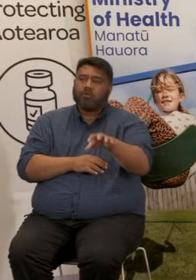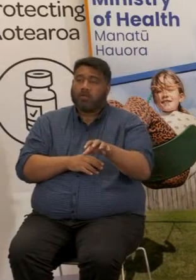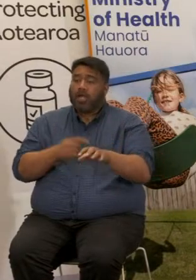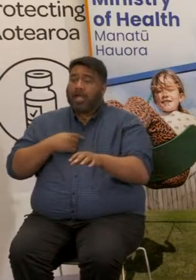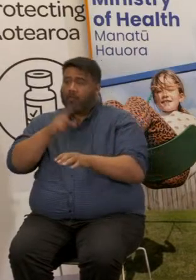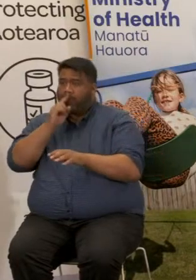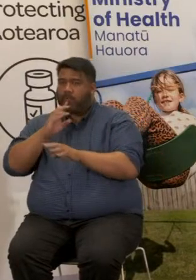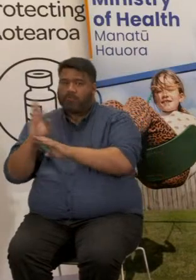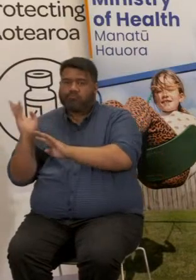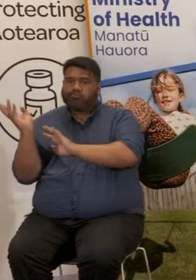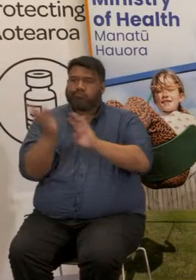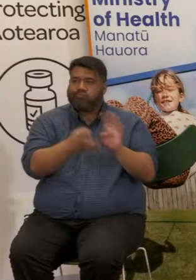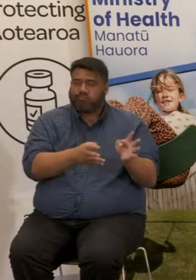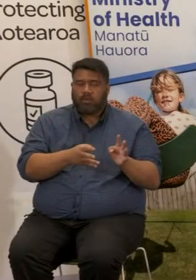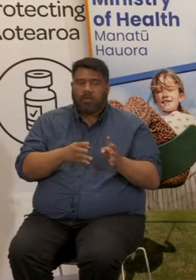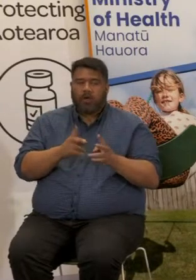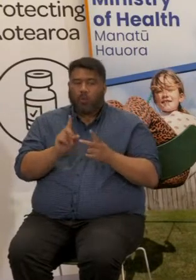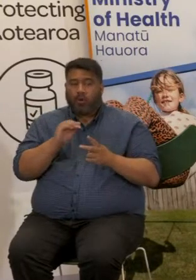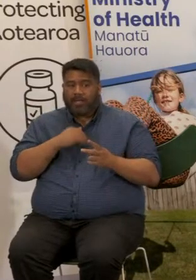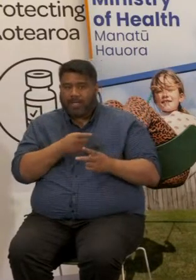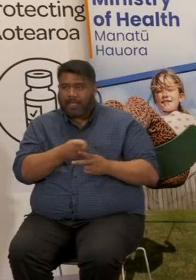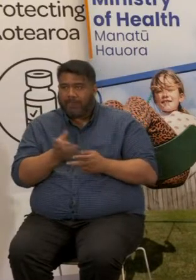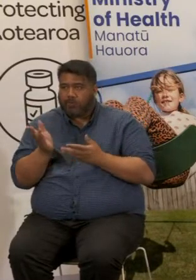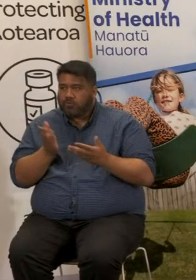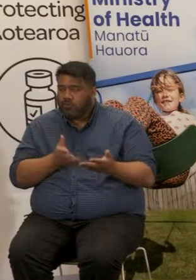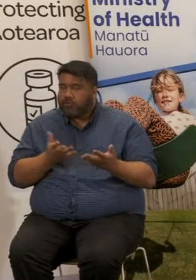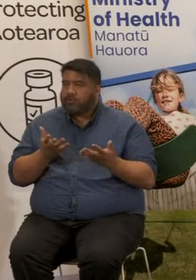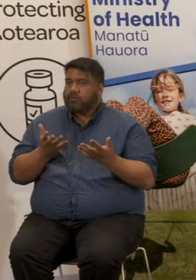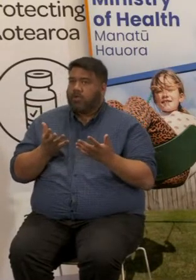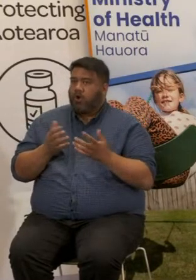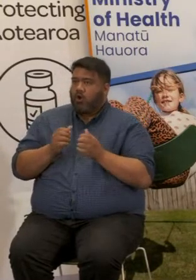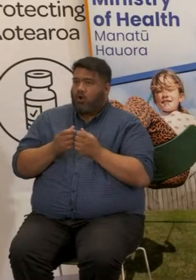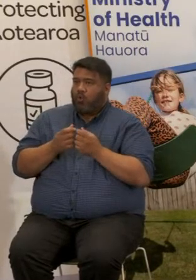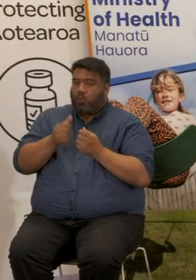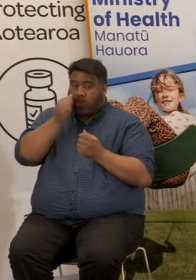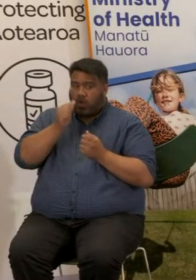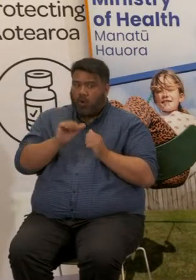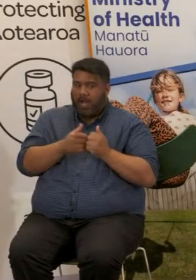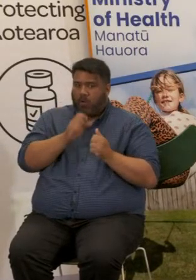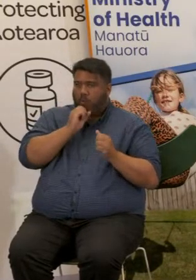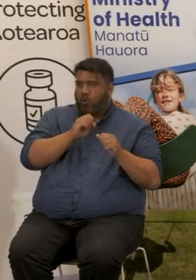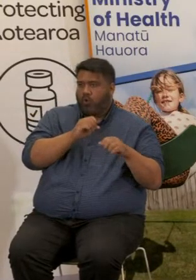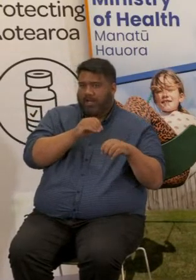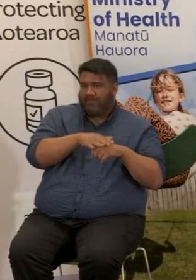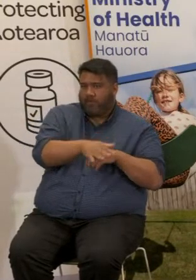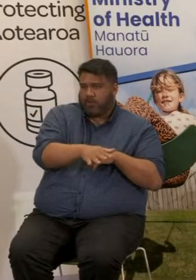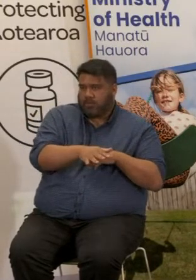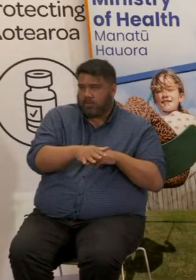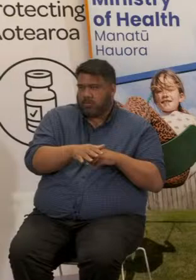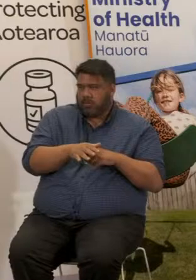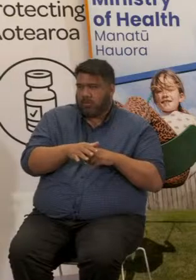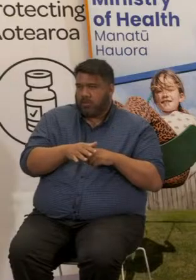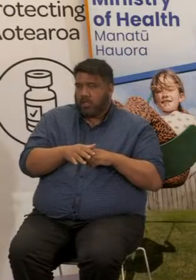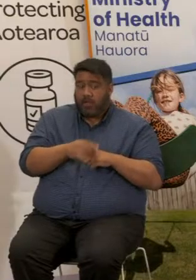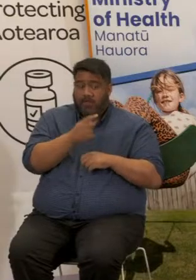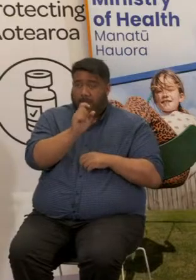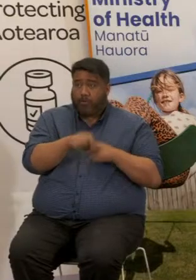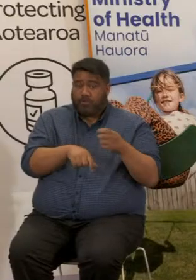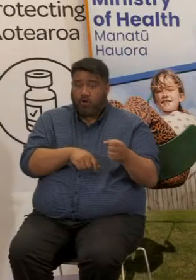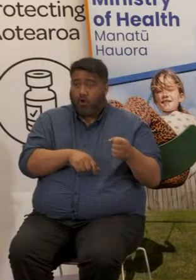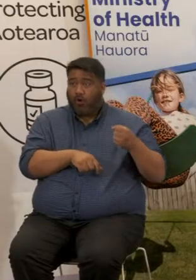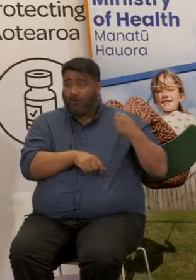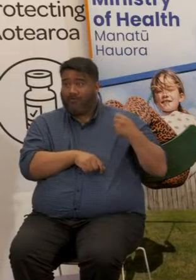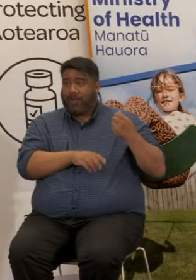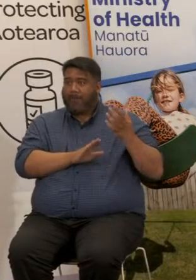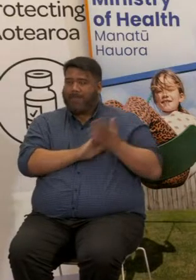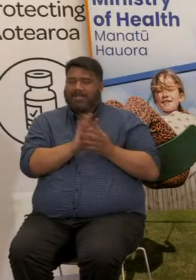We've worked out the social services that need to be around them, and we've worked out how the dominoes will stack, because we realise if someone gets COVID, we remove that domino and isolate them